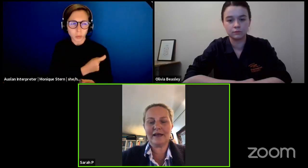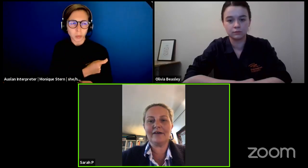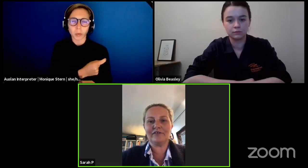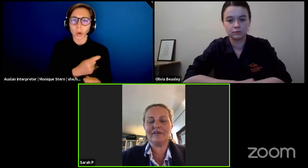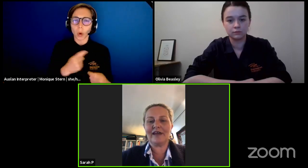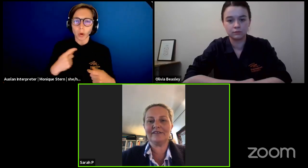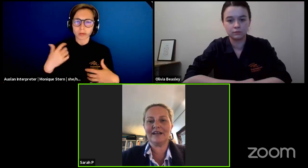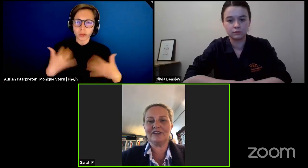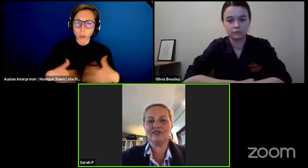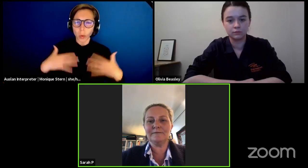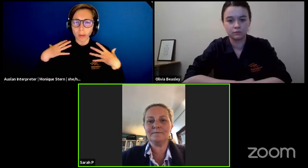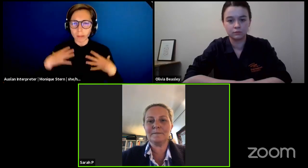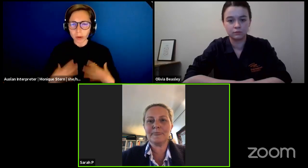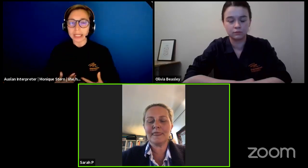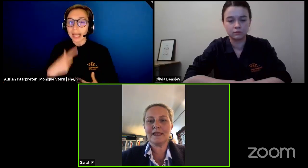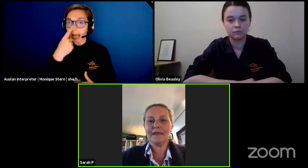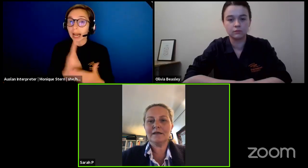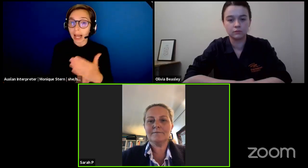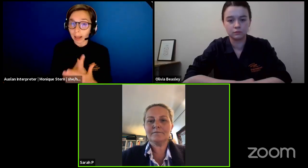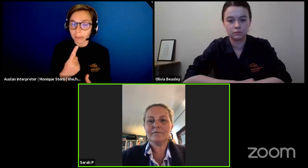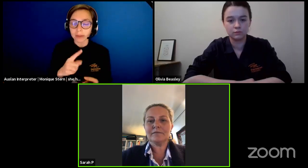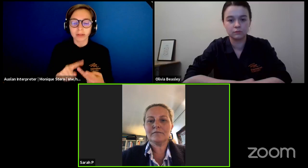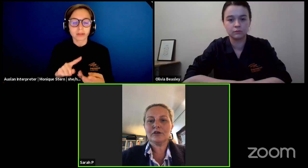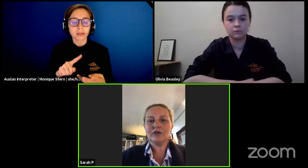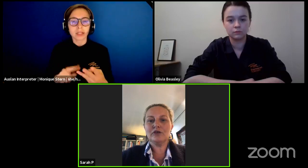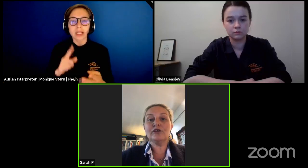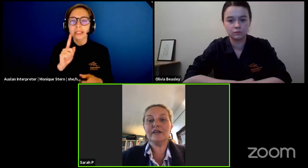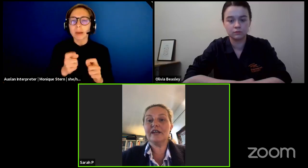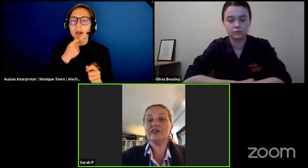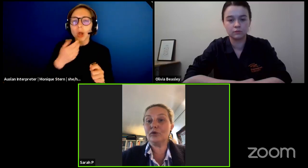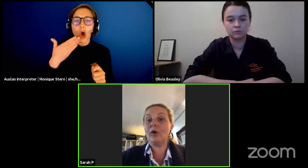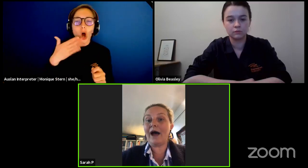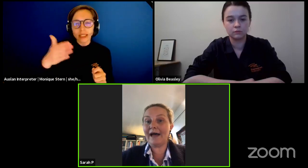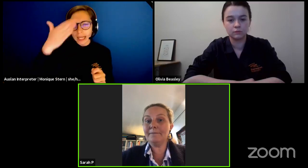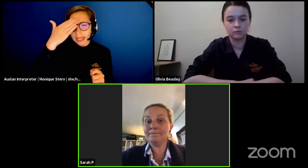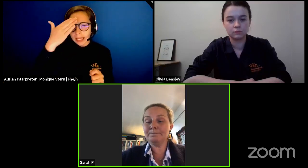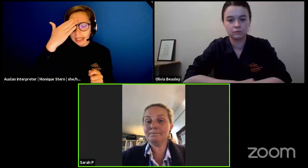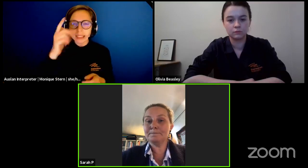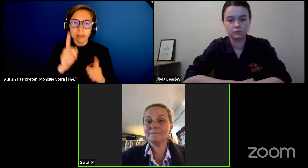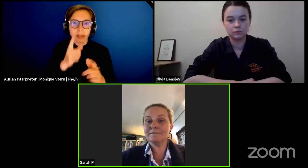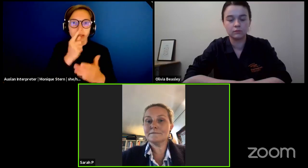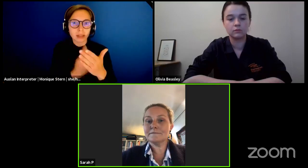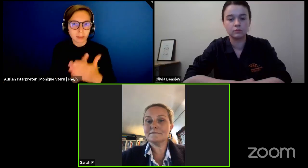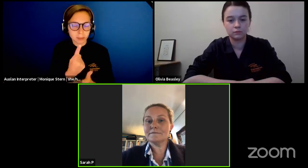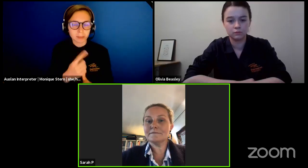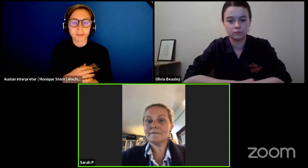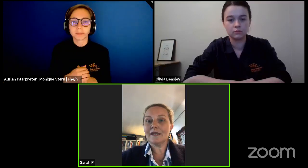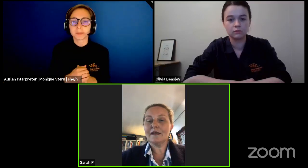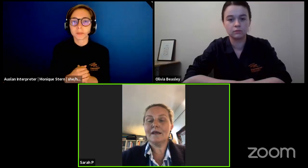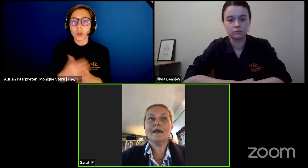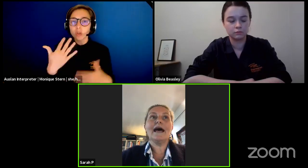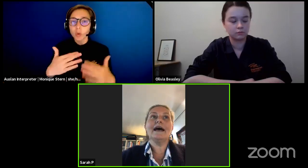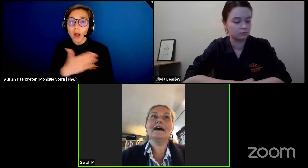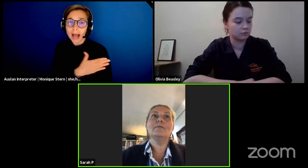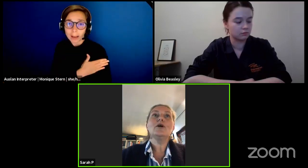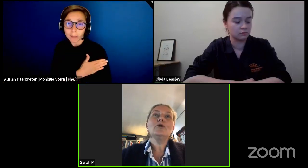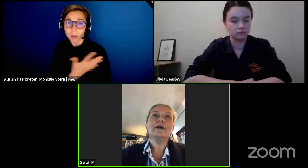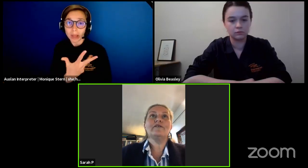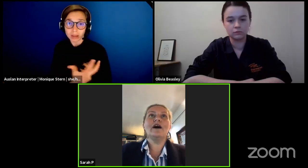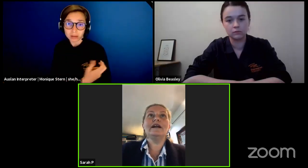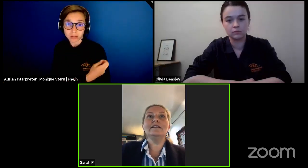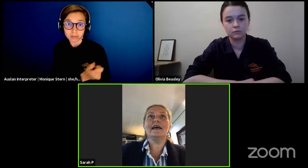temperature after the vaccination. You can get a sore arm.